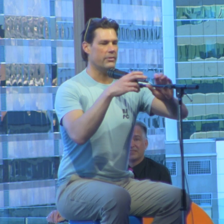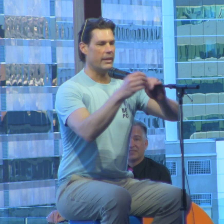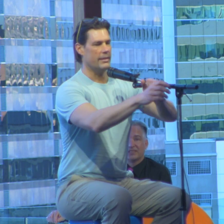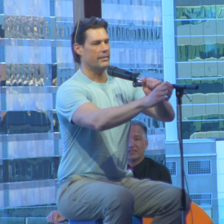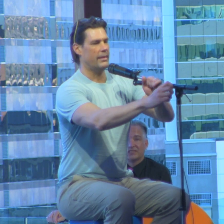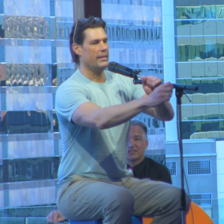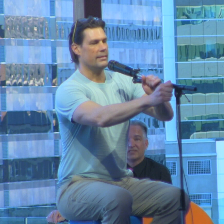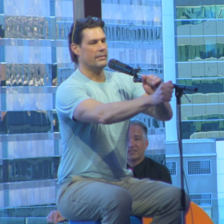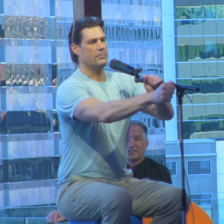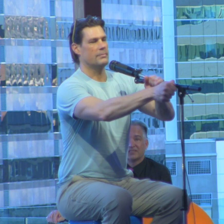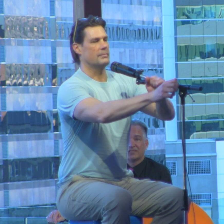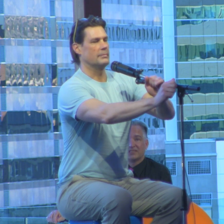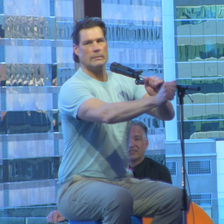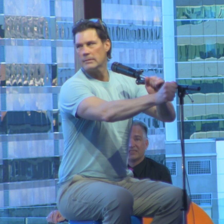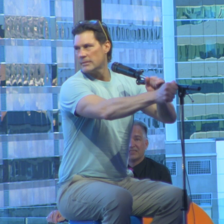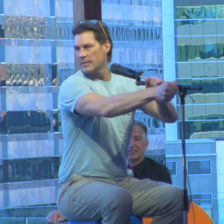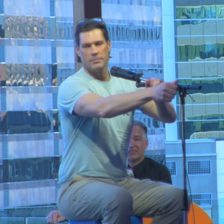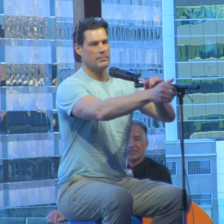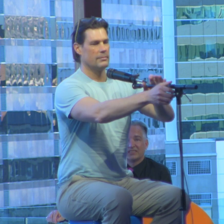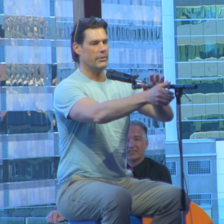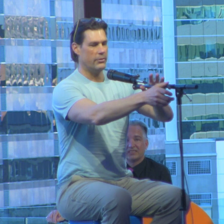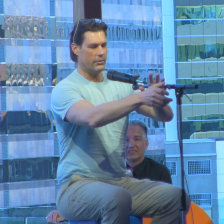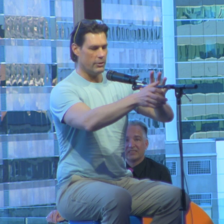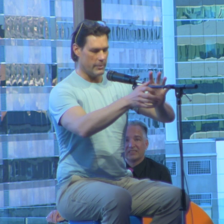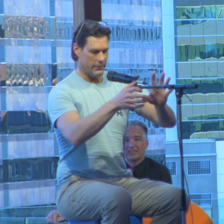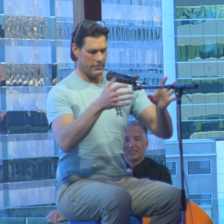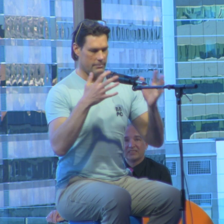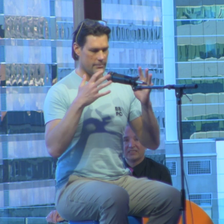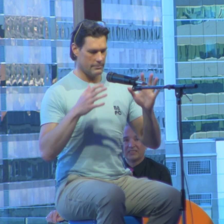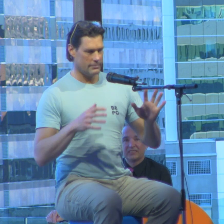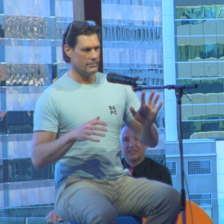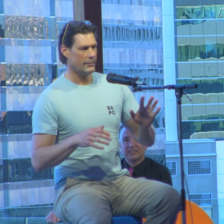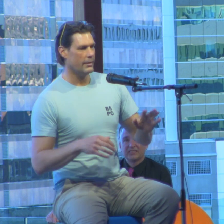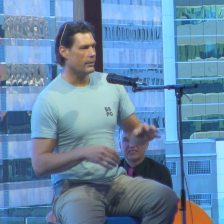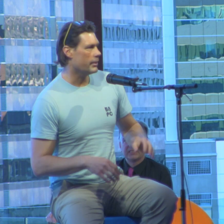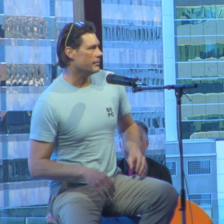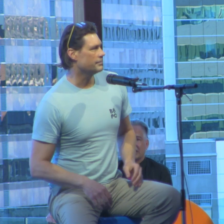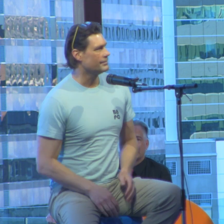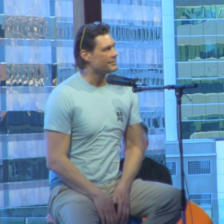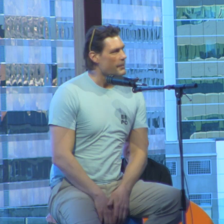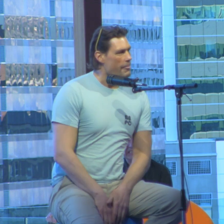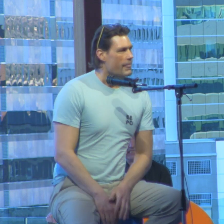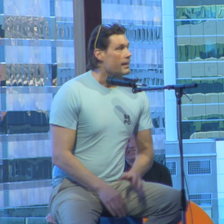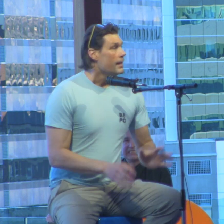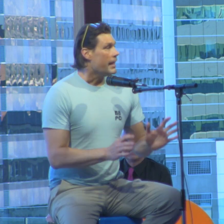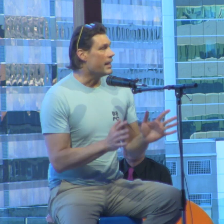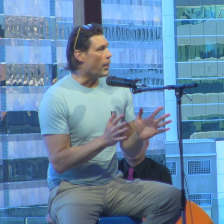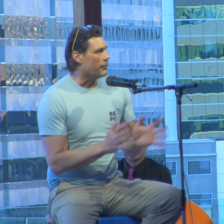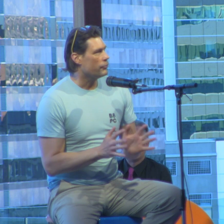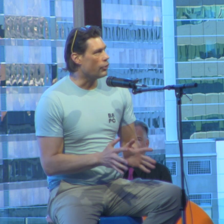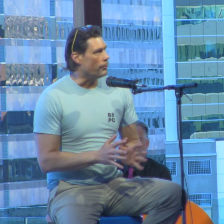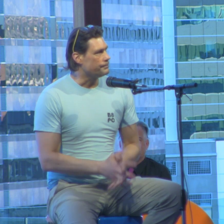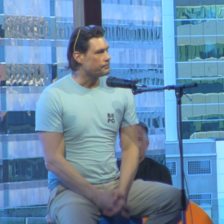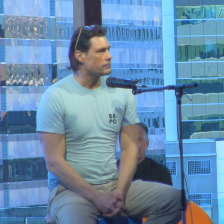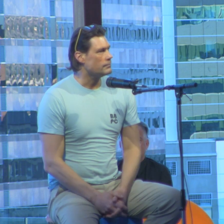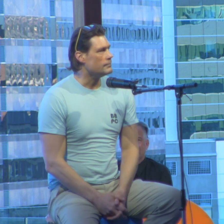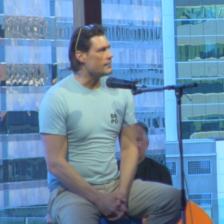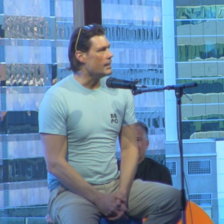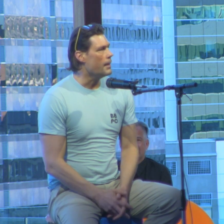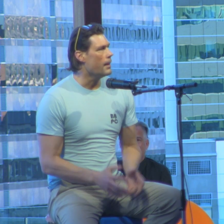the psychic thing is disturbed. It's okay. Anyway, so